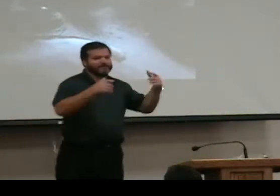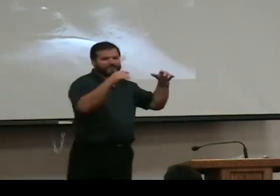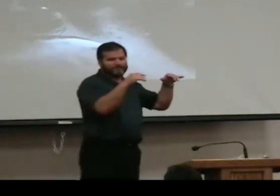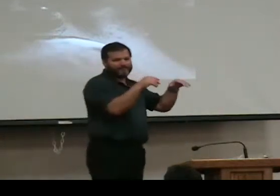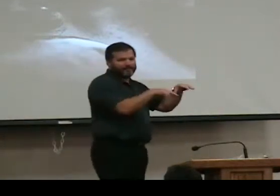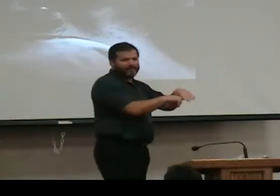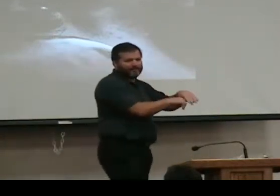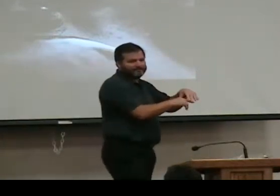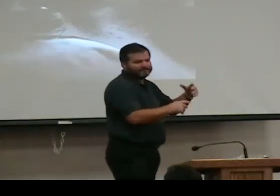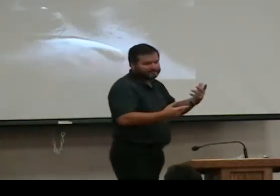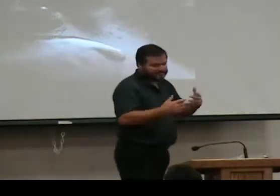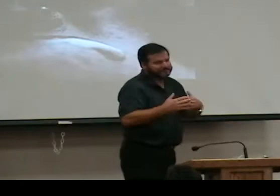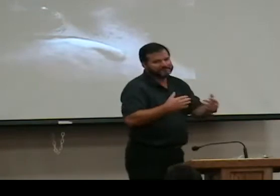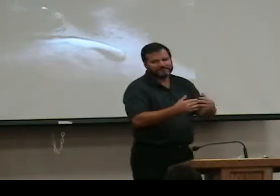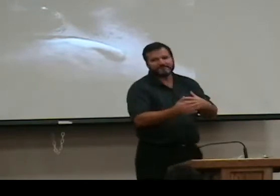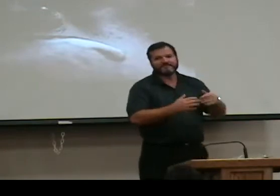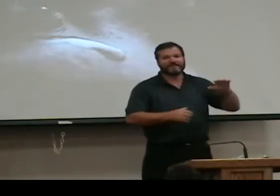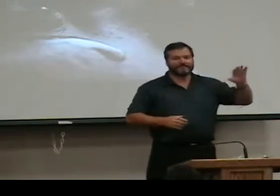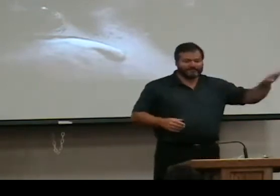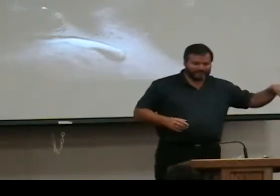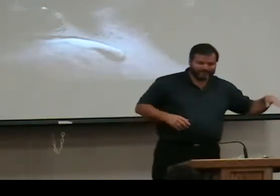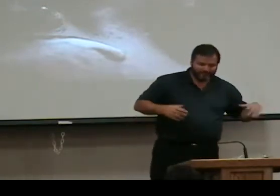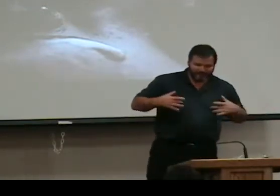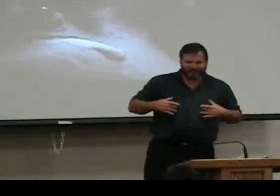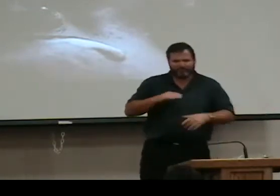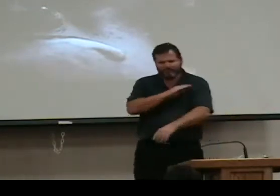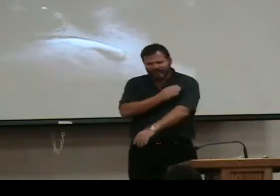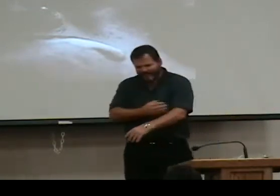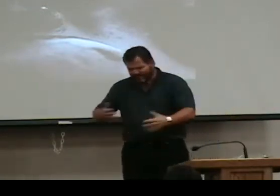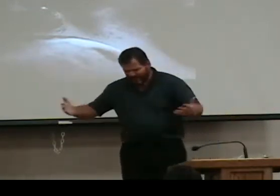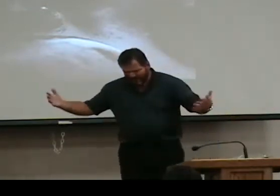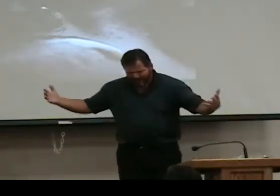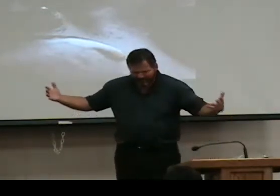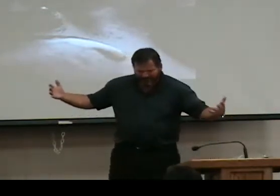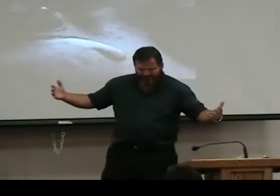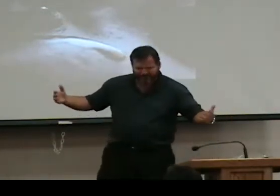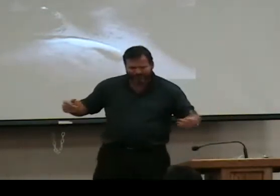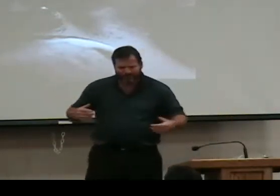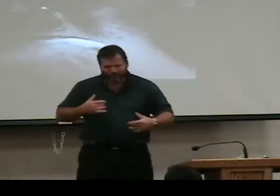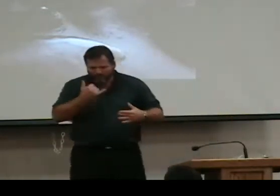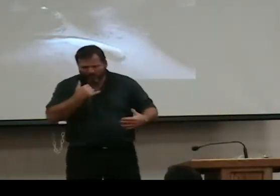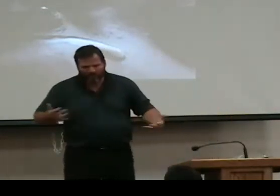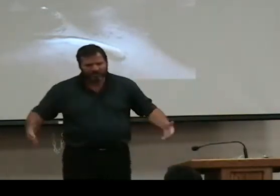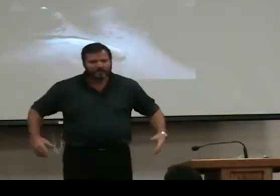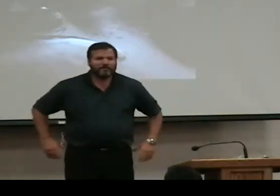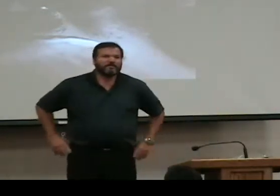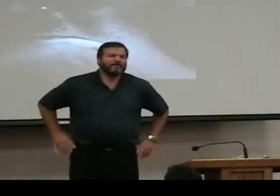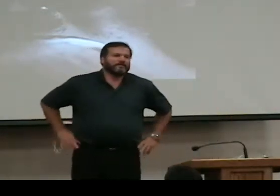But that time, it was not working right. Where's our power going? What's wrong?